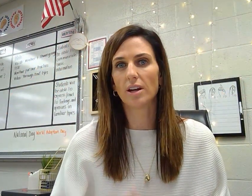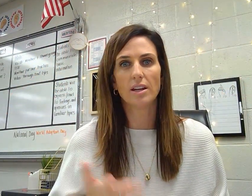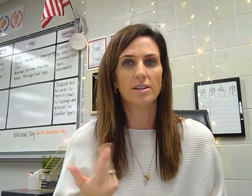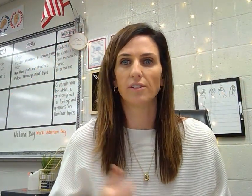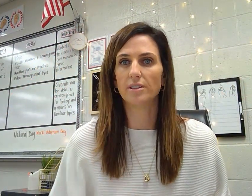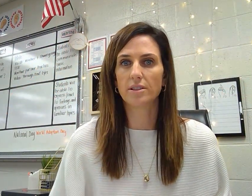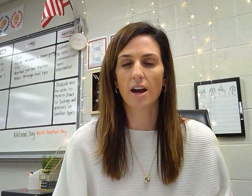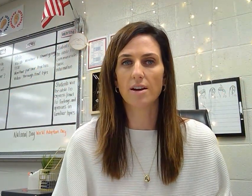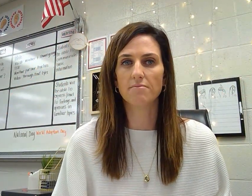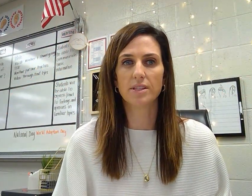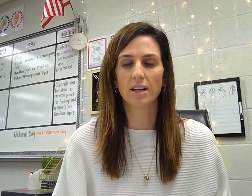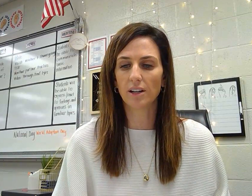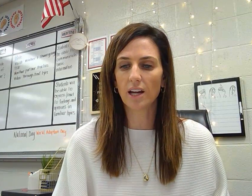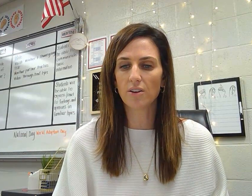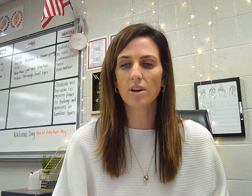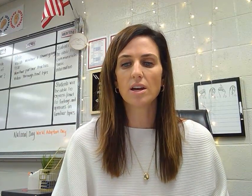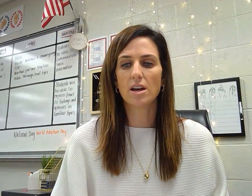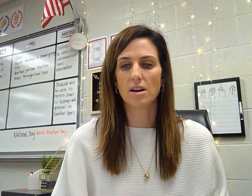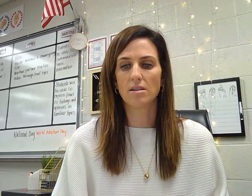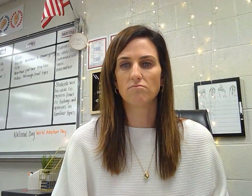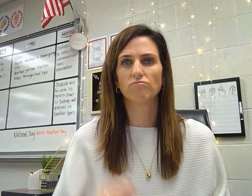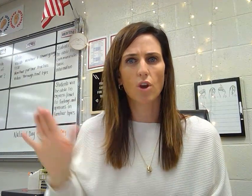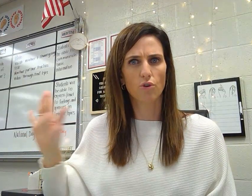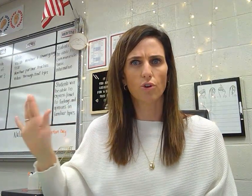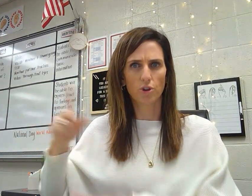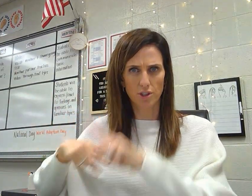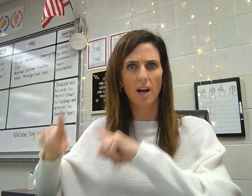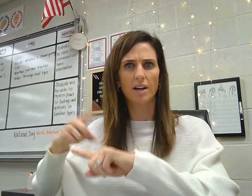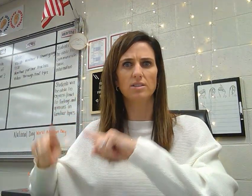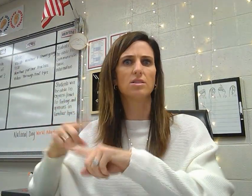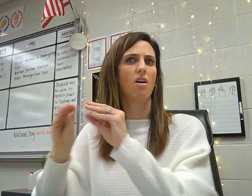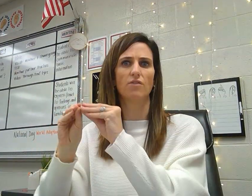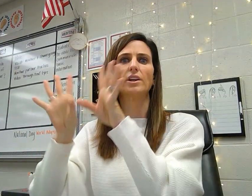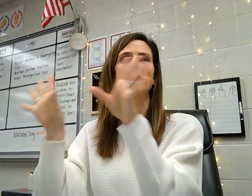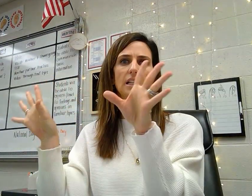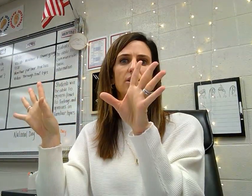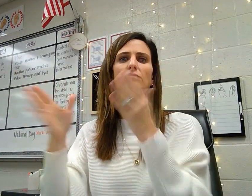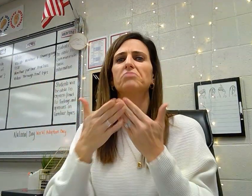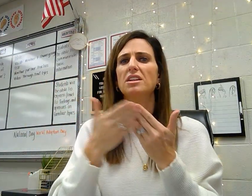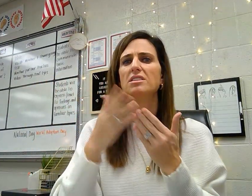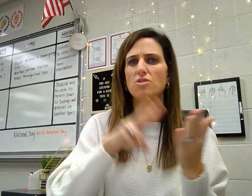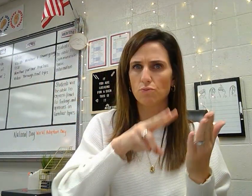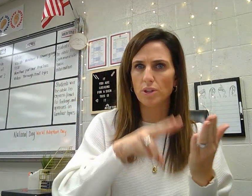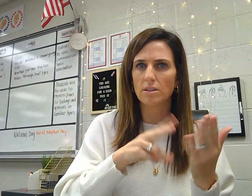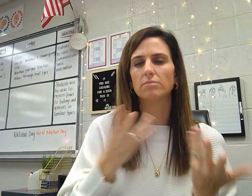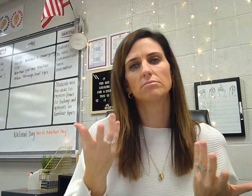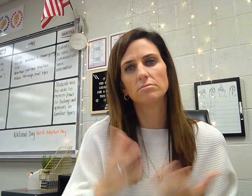in a different scenario. Her signs are very clear, easy to read,